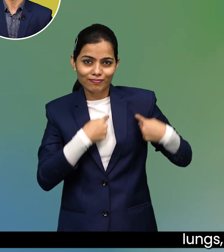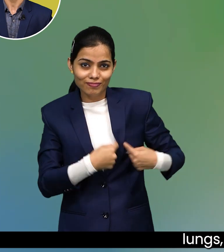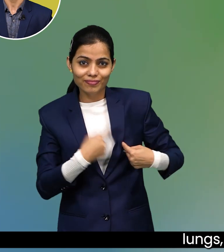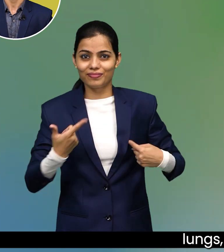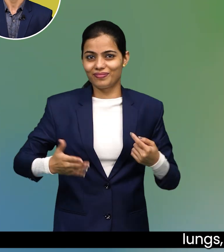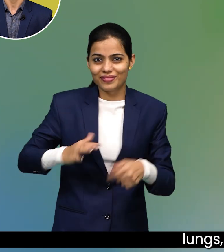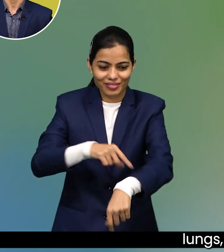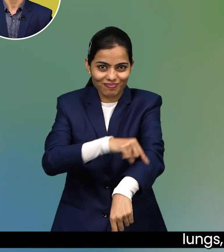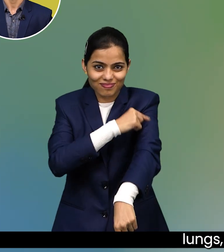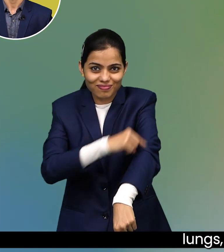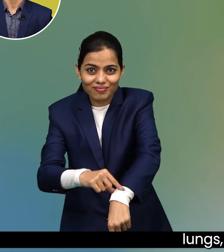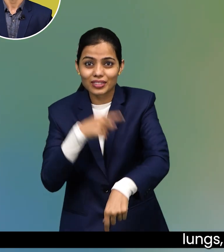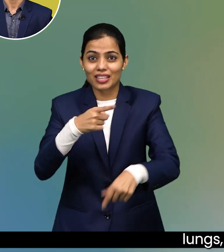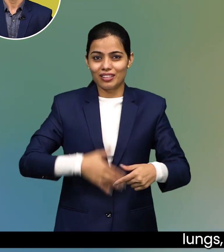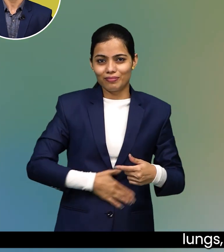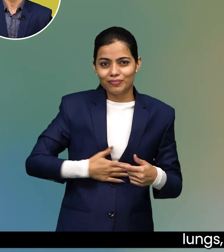lungs,